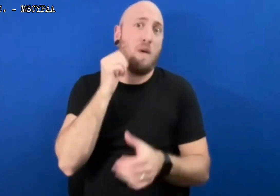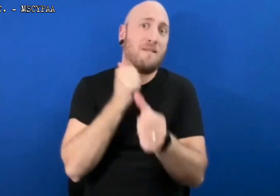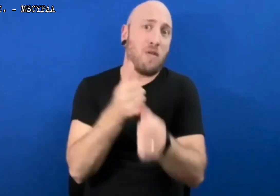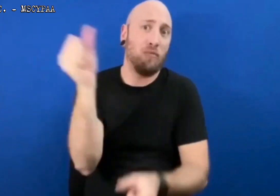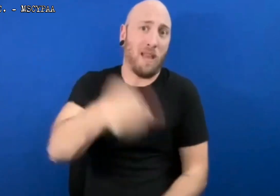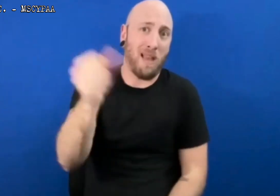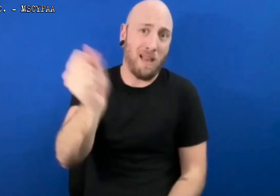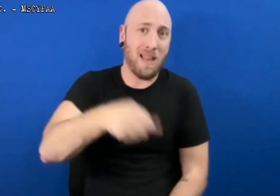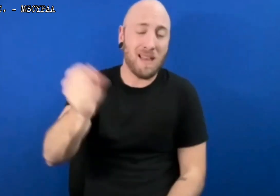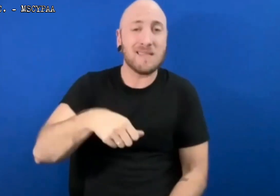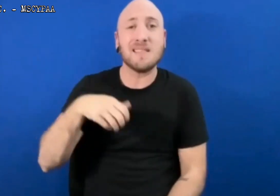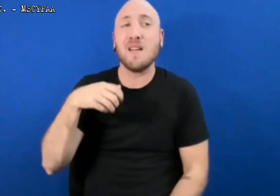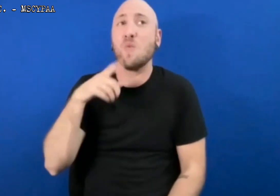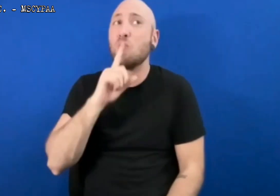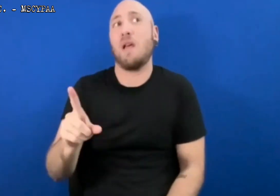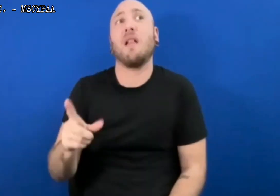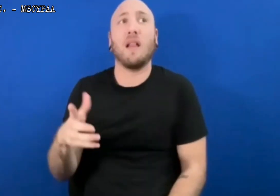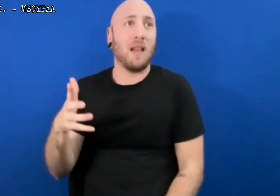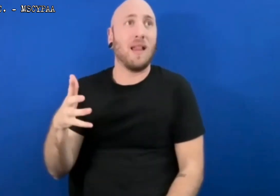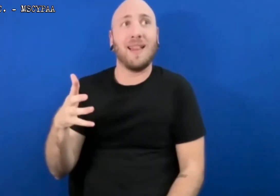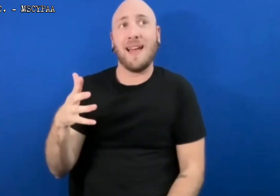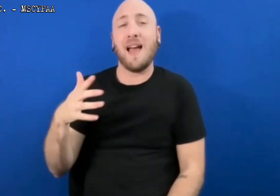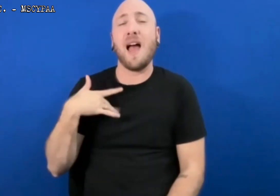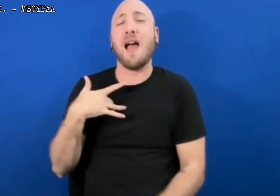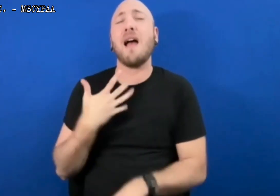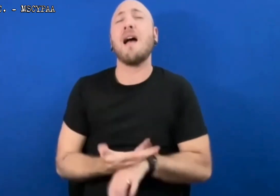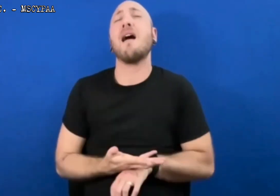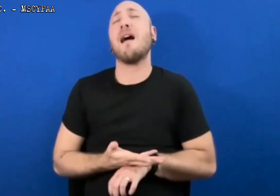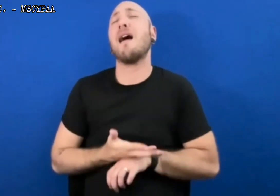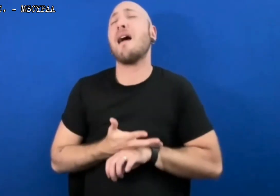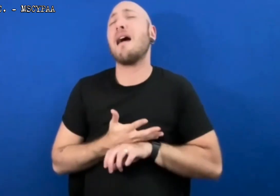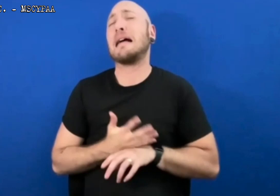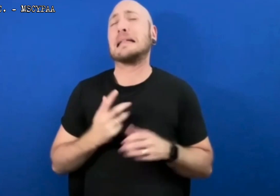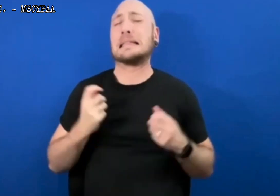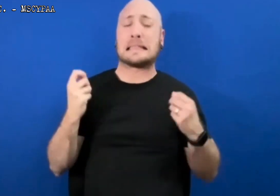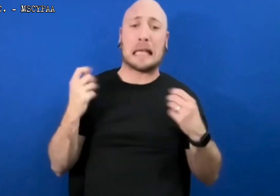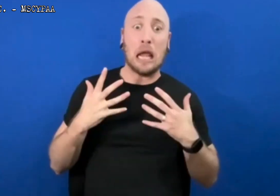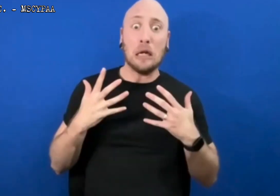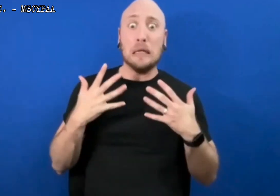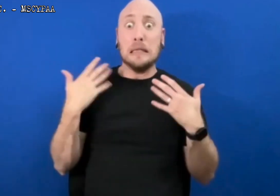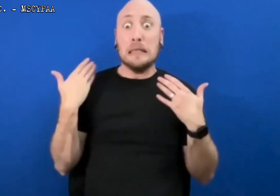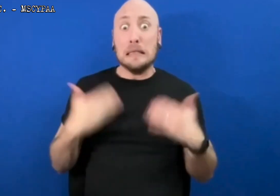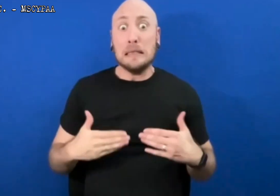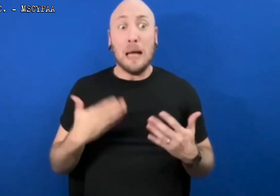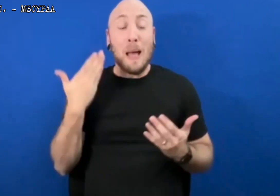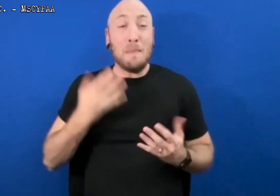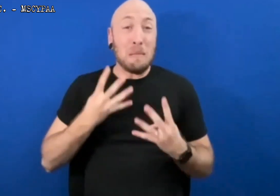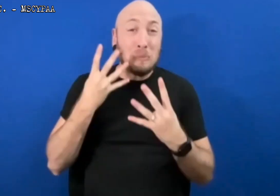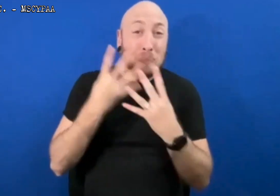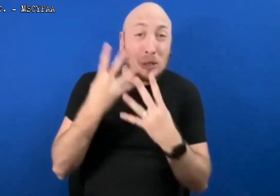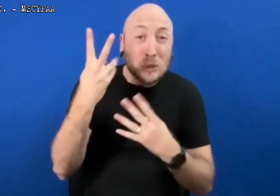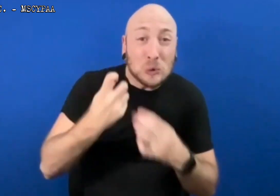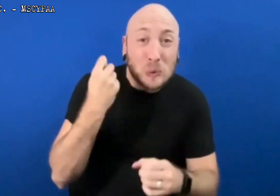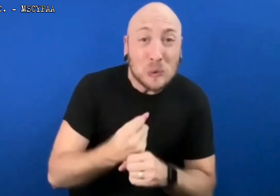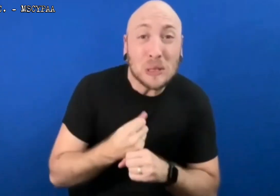like, it was just, I was so desperate. I was so scared. I was potentially facing 2 years in jail.